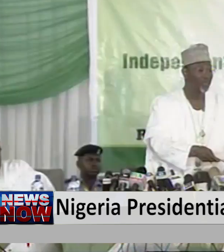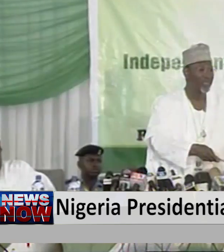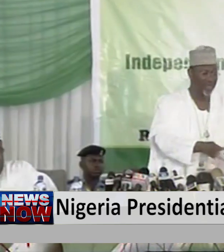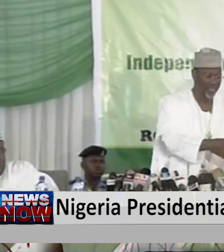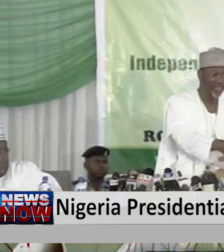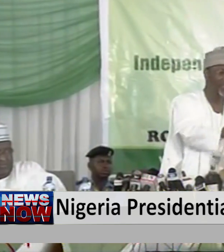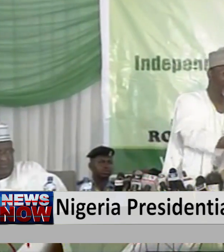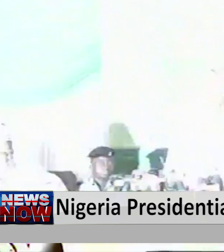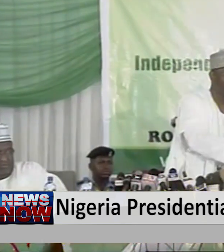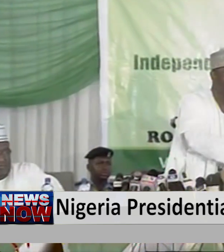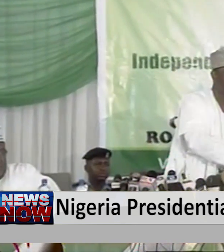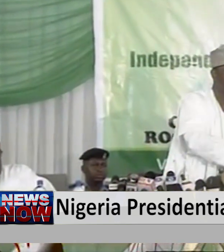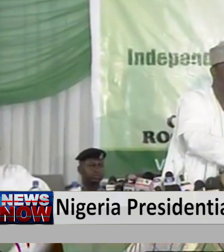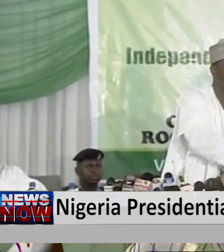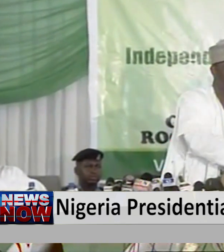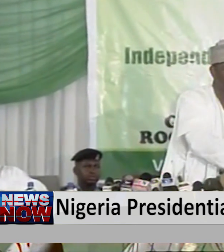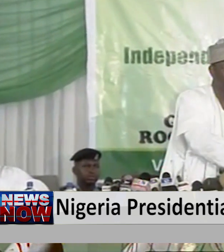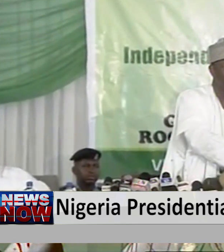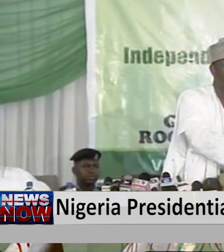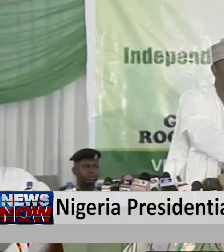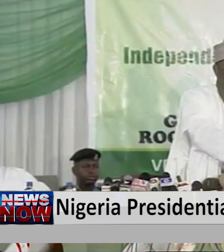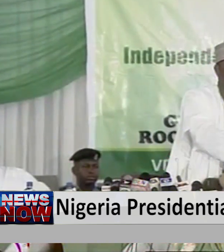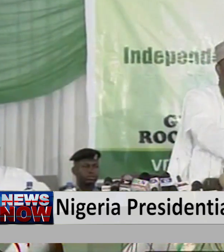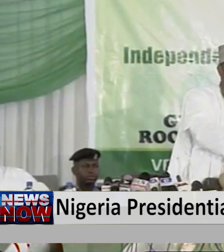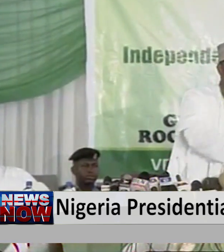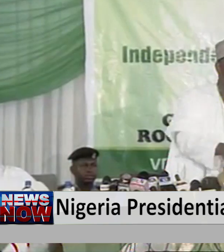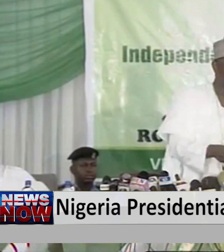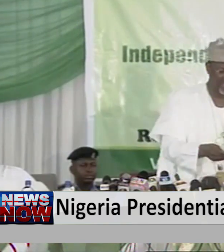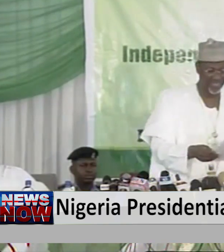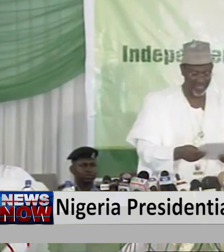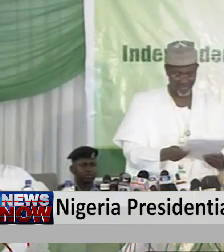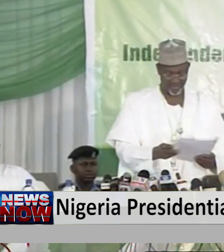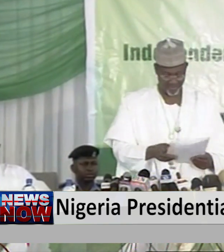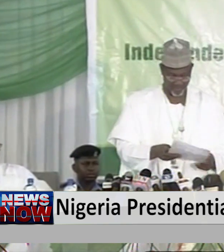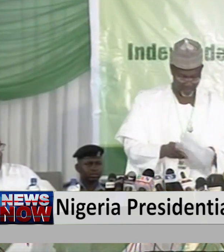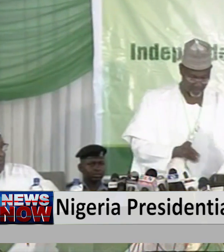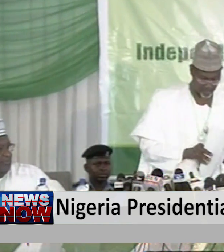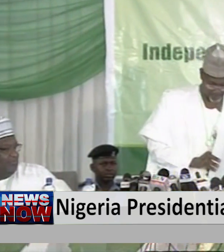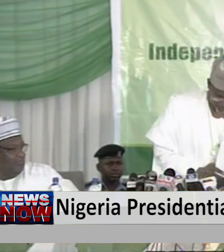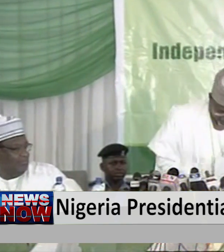Thank you very much. Thank you so much, Prof. Thanks, we appreciate it.